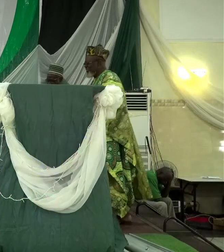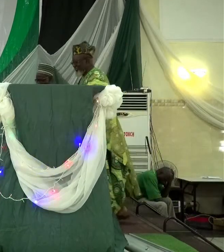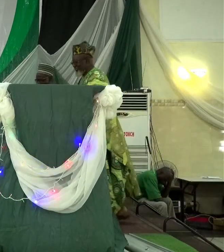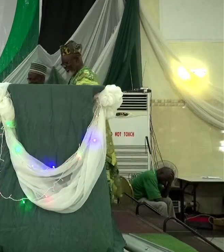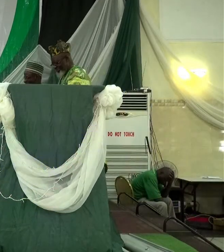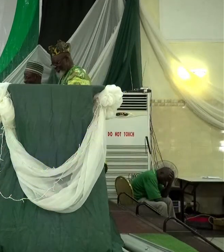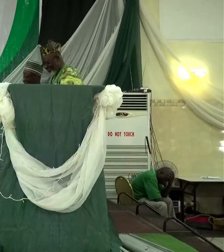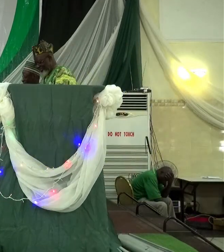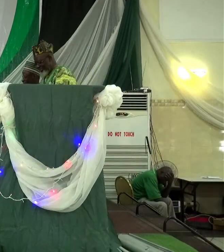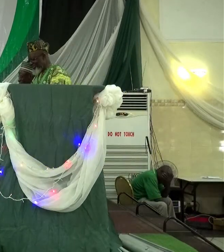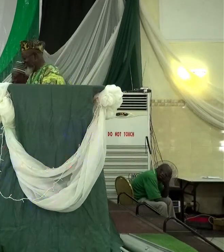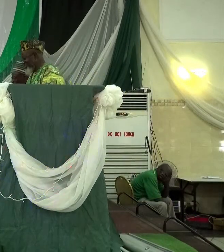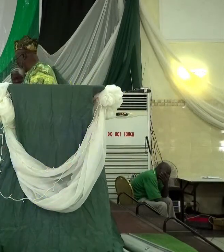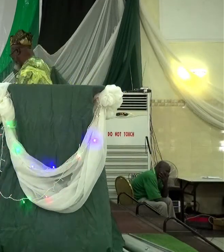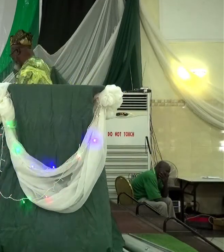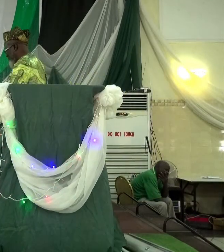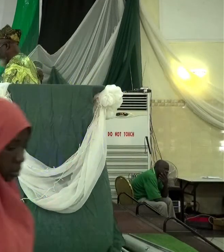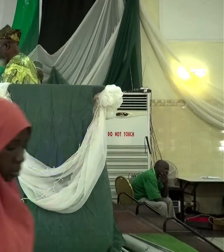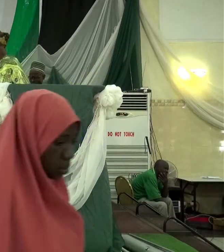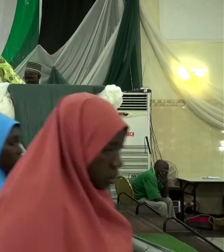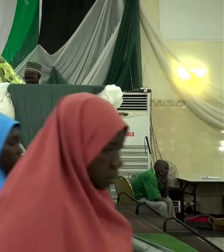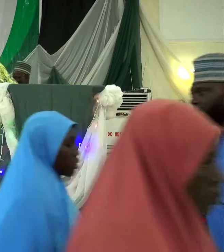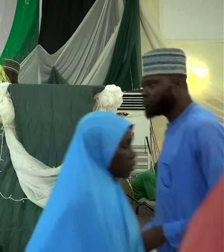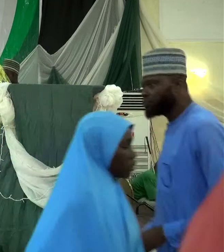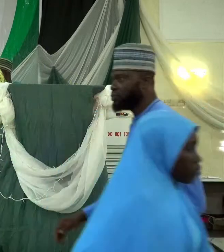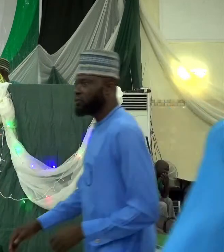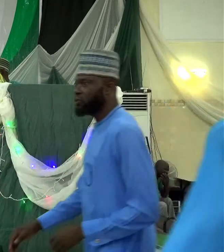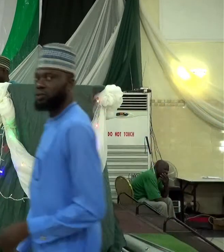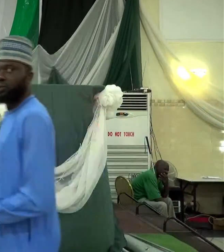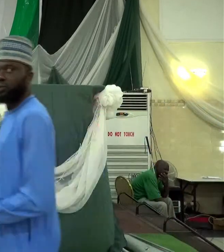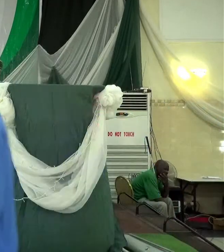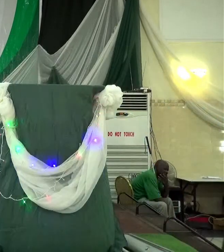ajo muslimi TMC